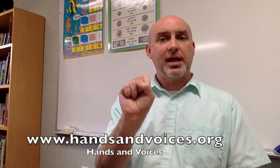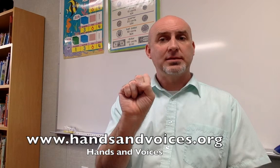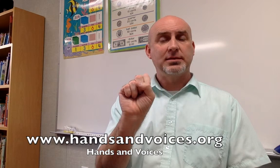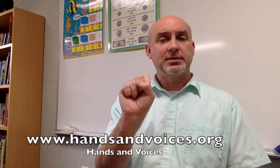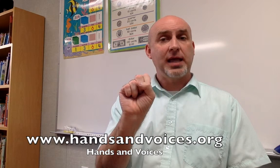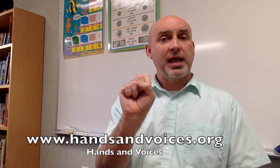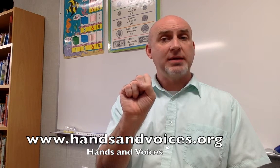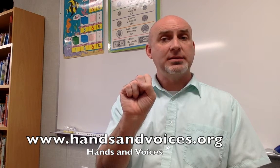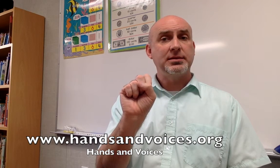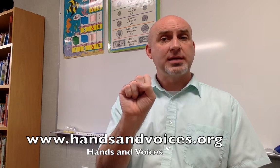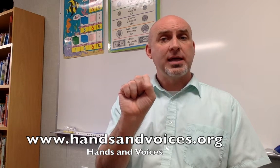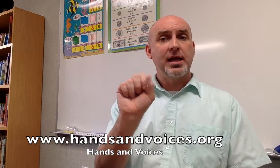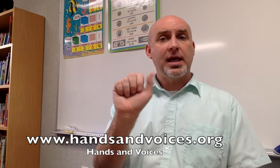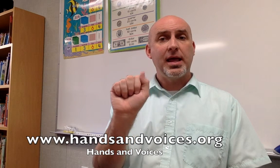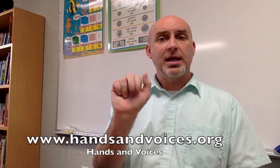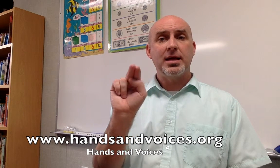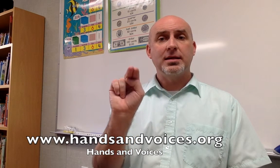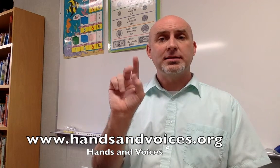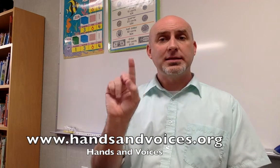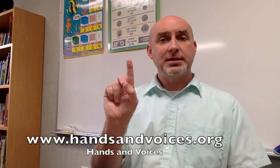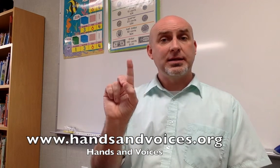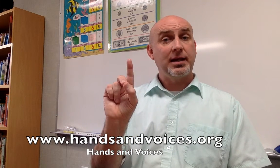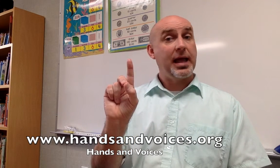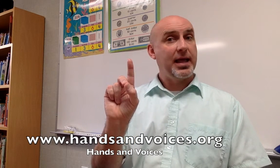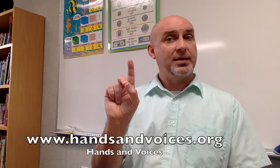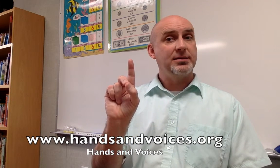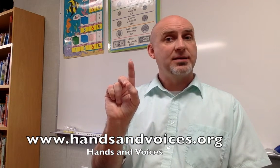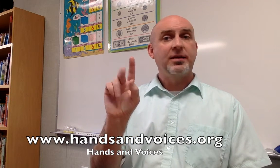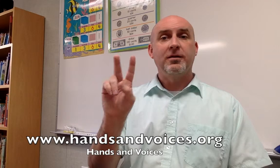www.hands, hands, A-N-D, and